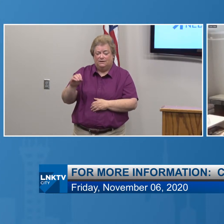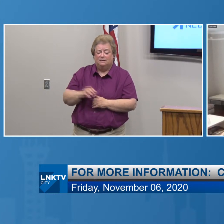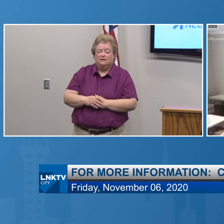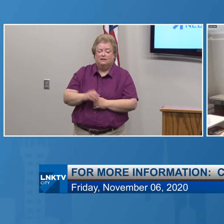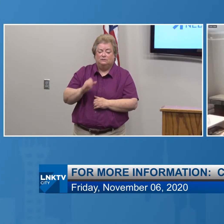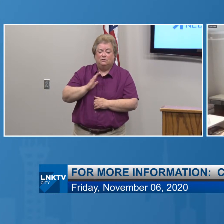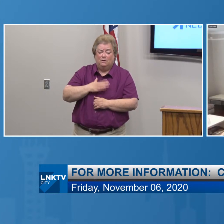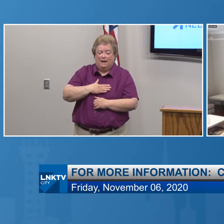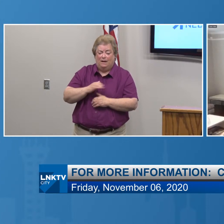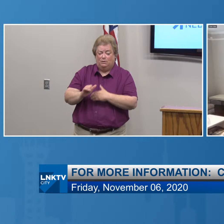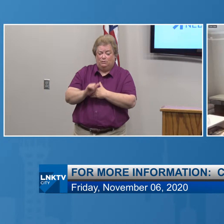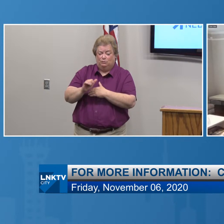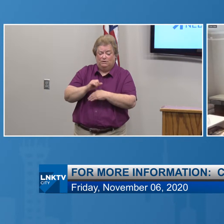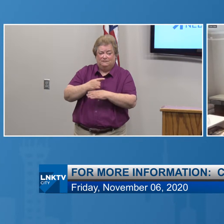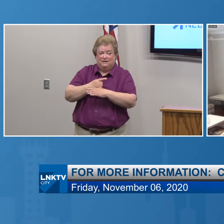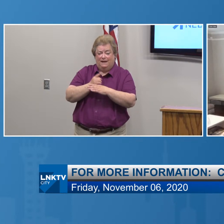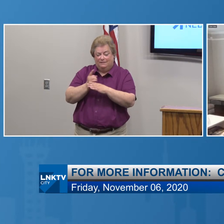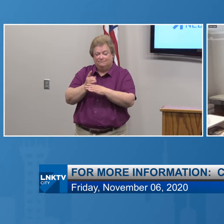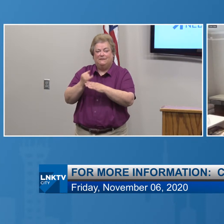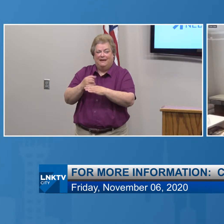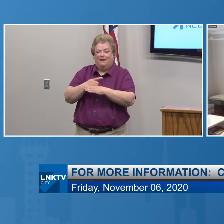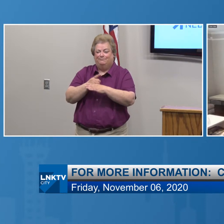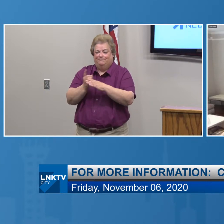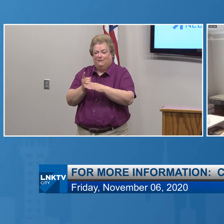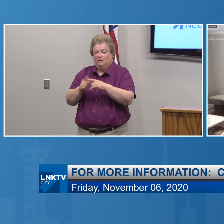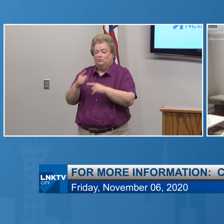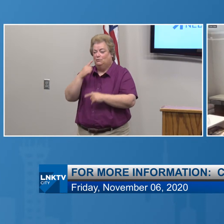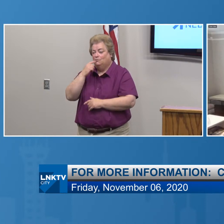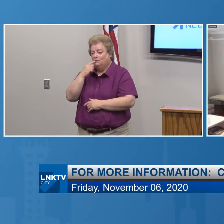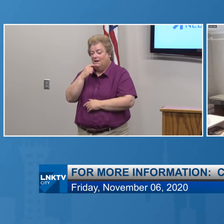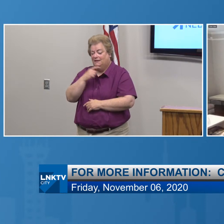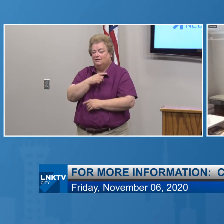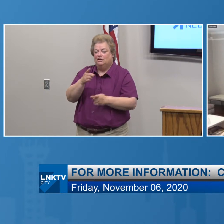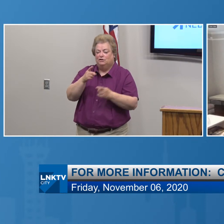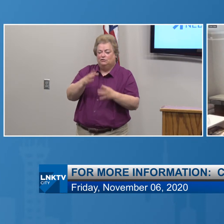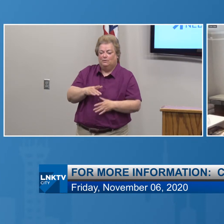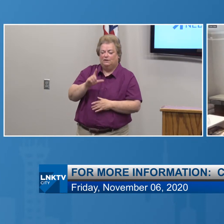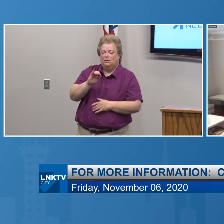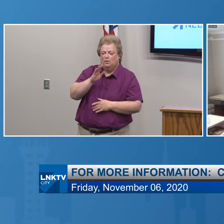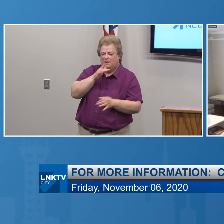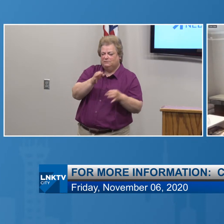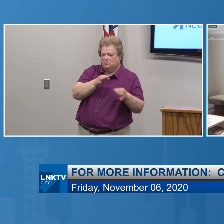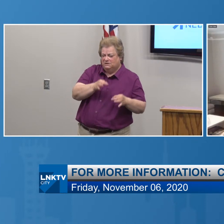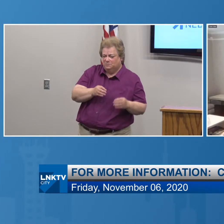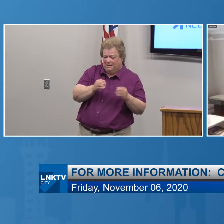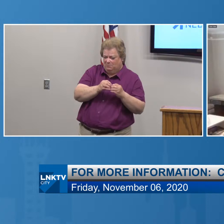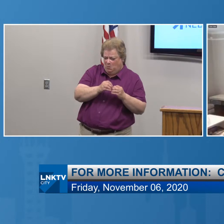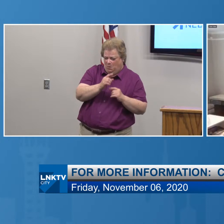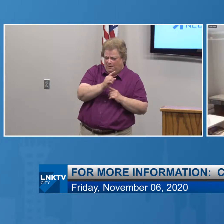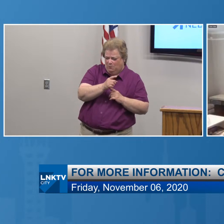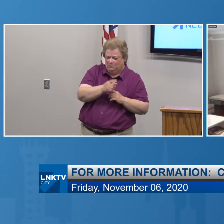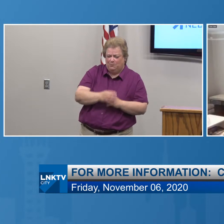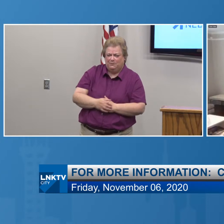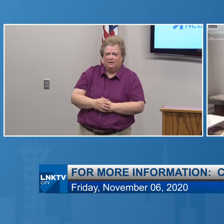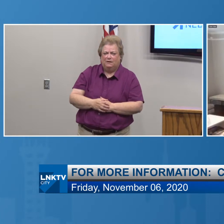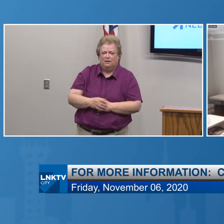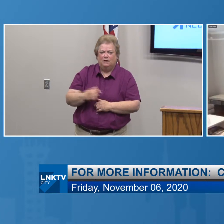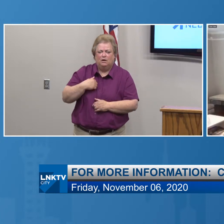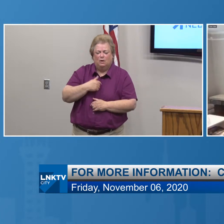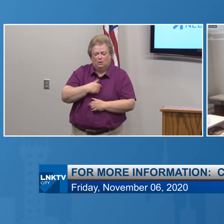risk dial is moving into the red. Director Lopez will provide more details in just a moment, but first, we wish to